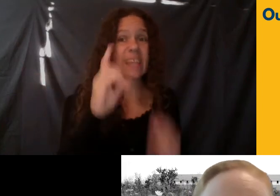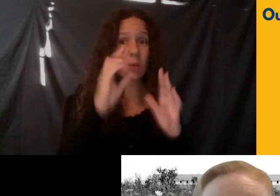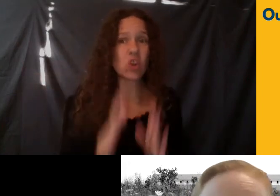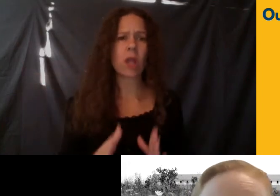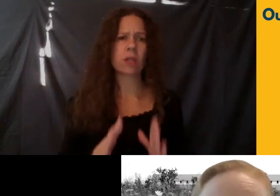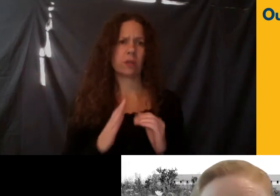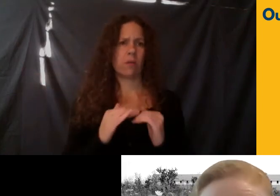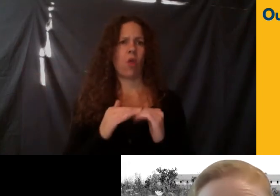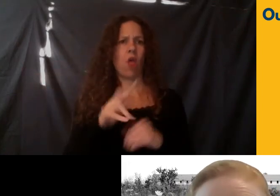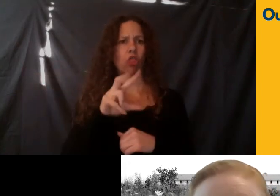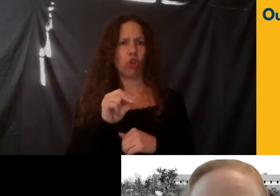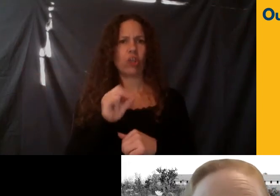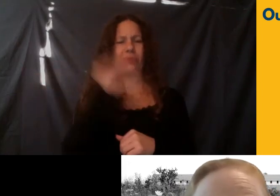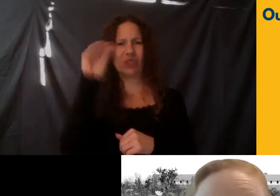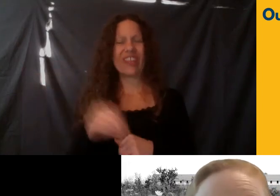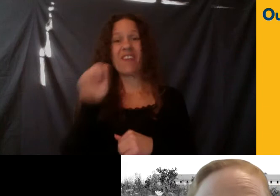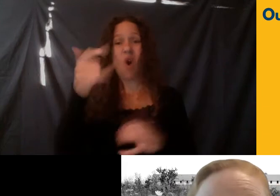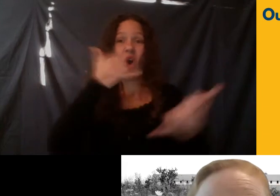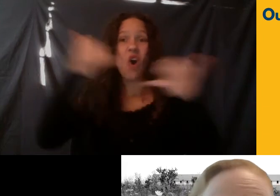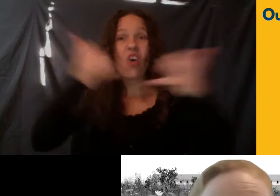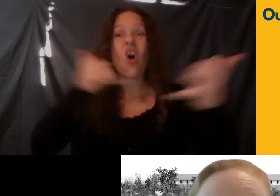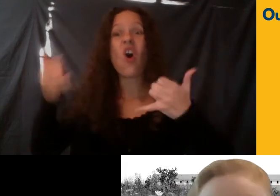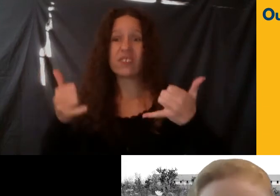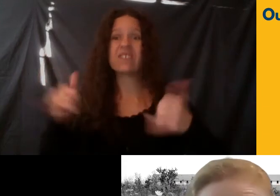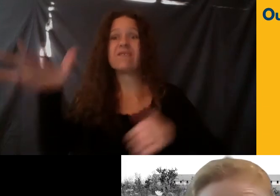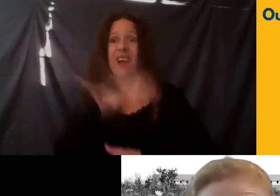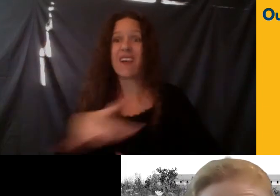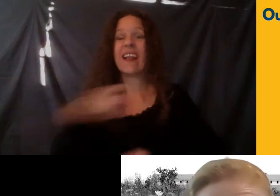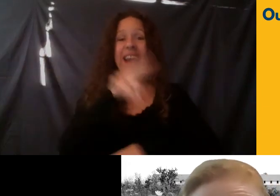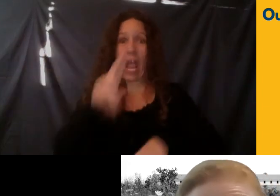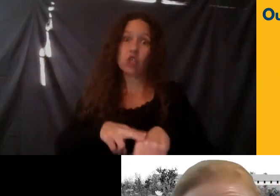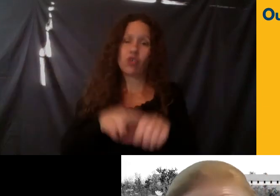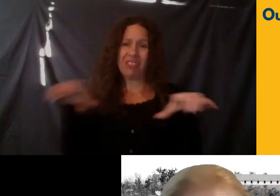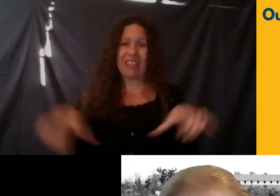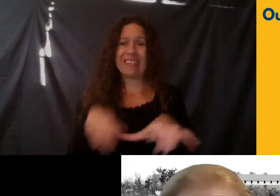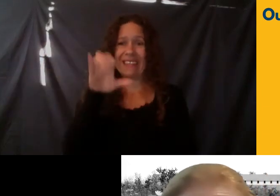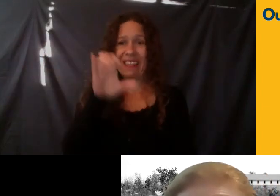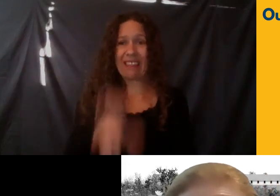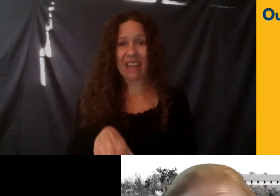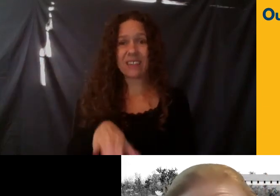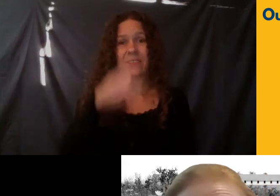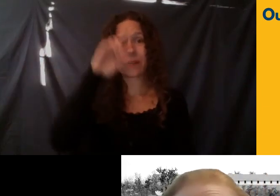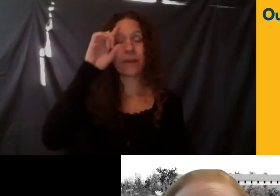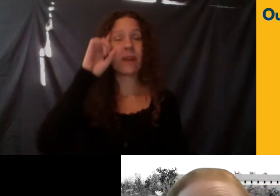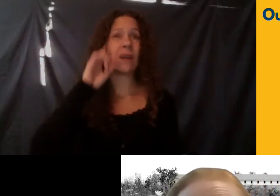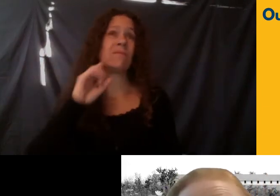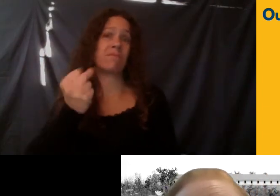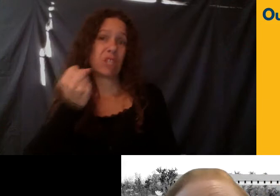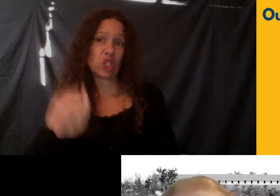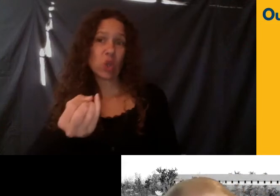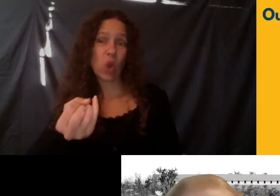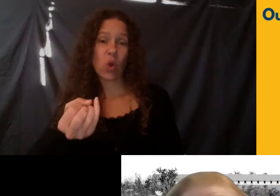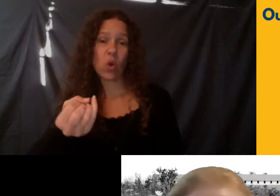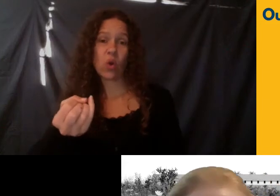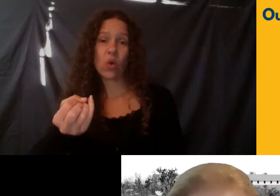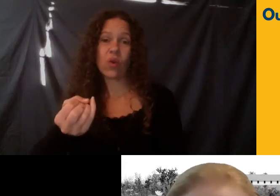nationally that went from non-battleground states to battleground states during the final weekends of GOTV. So with that, on